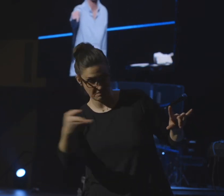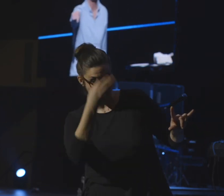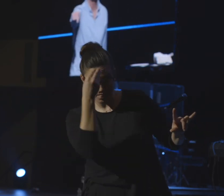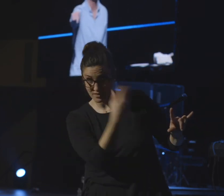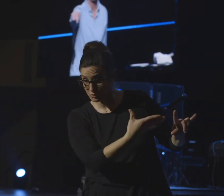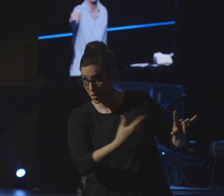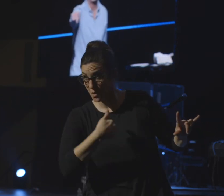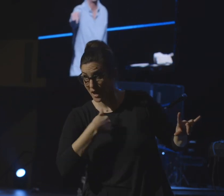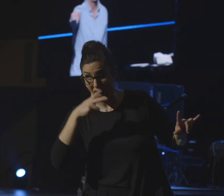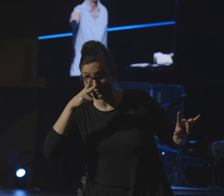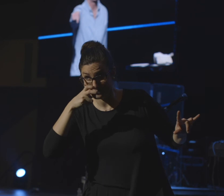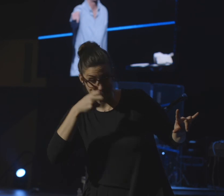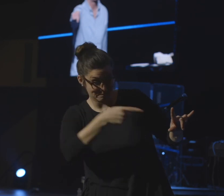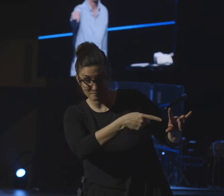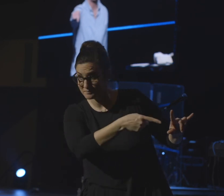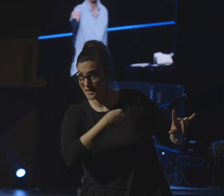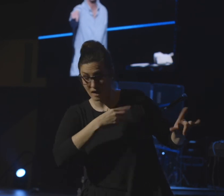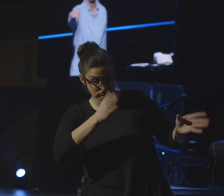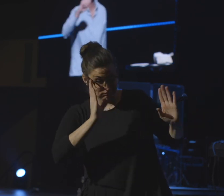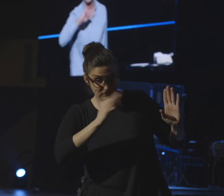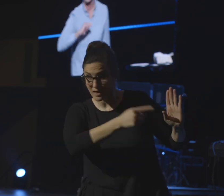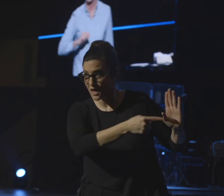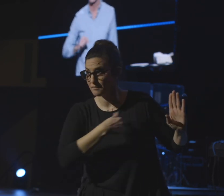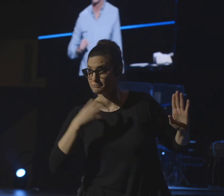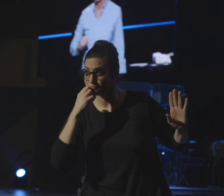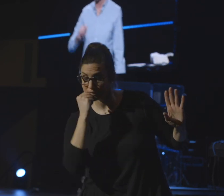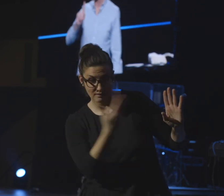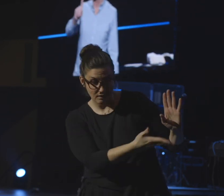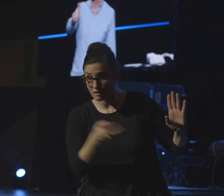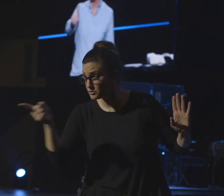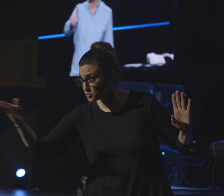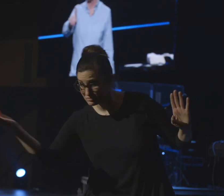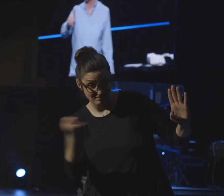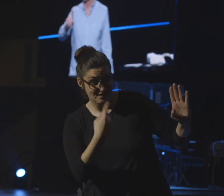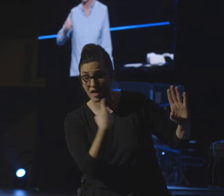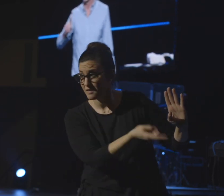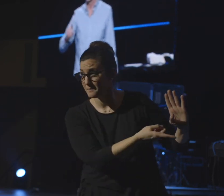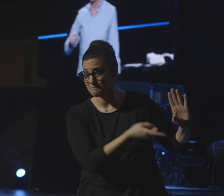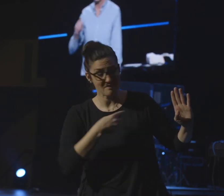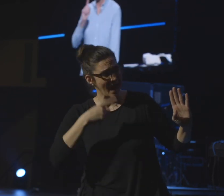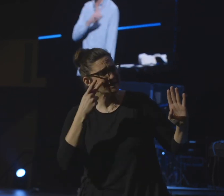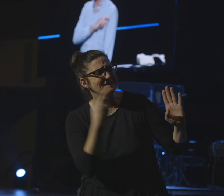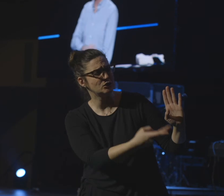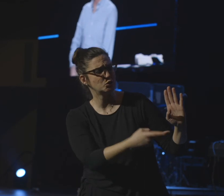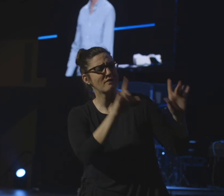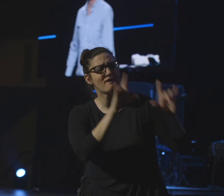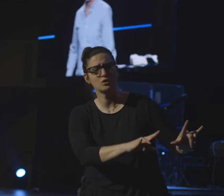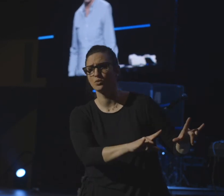hear your misery, even when I don't hear your prayers. And I see you. I love